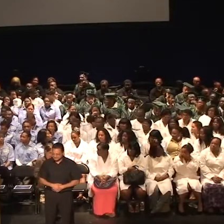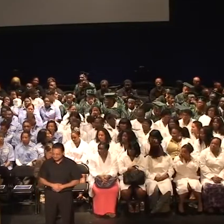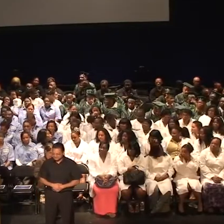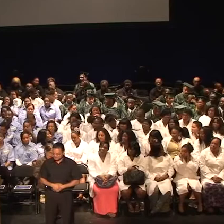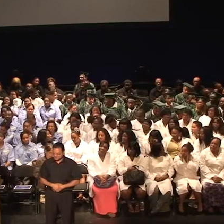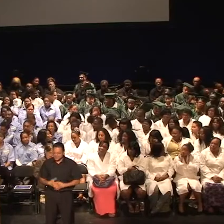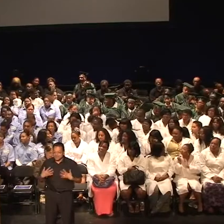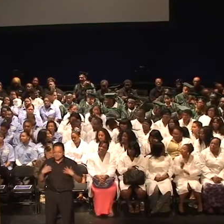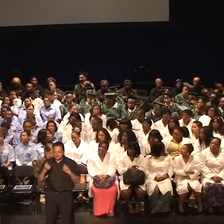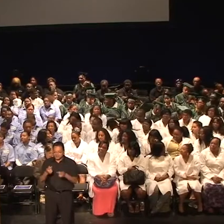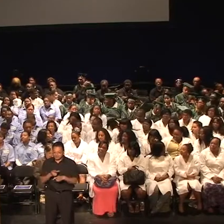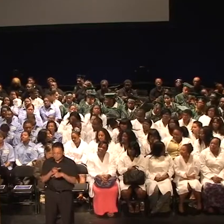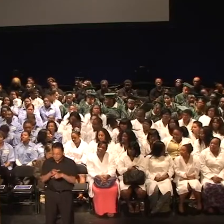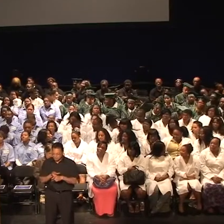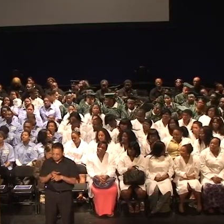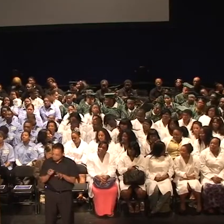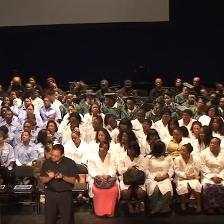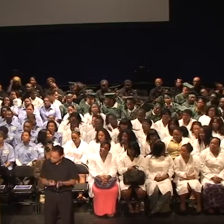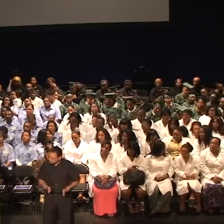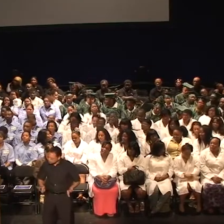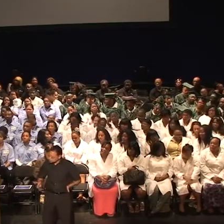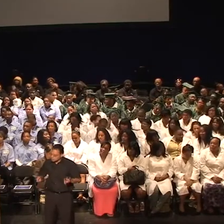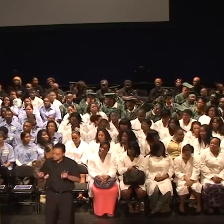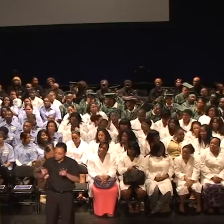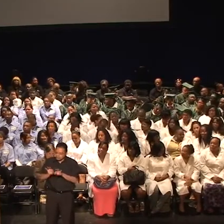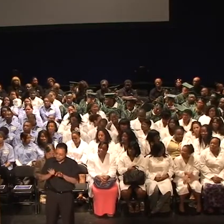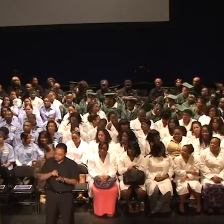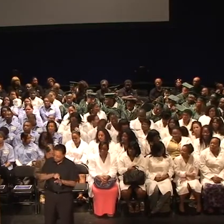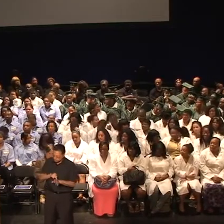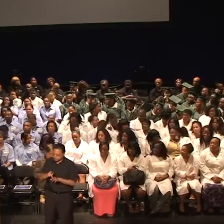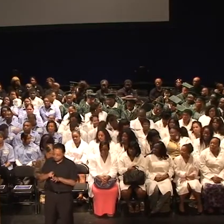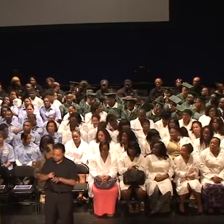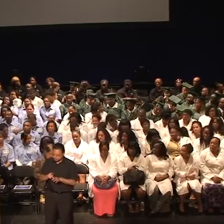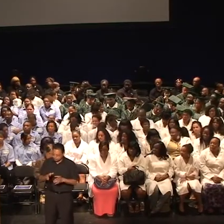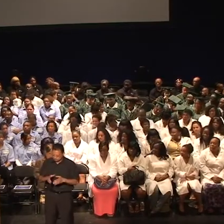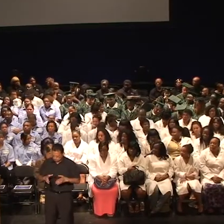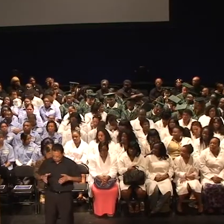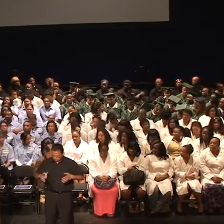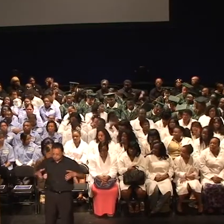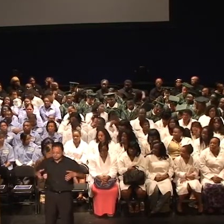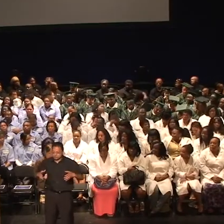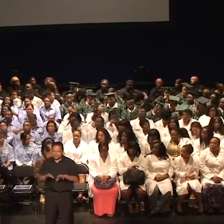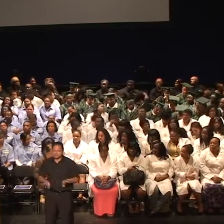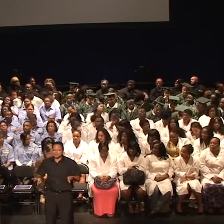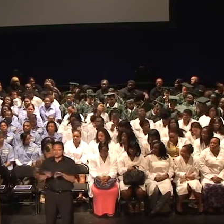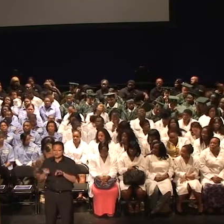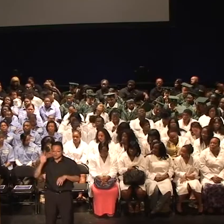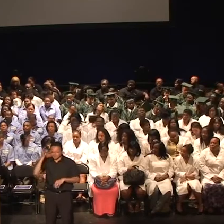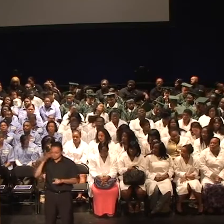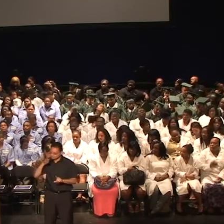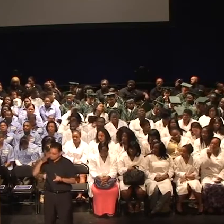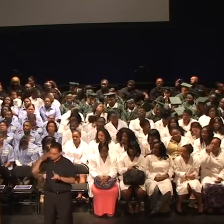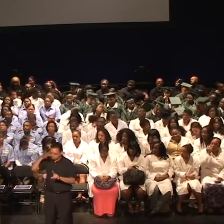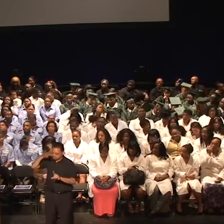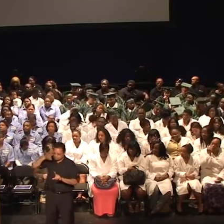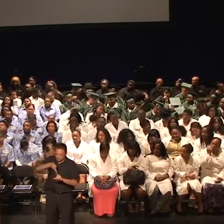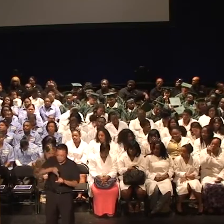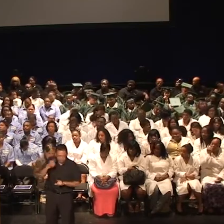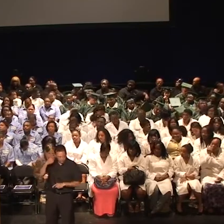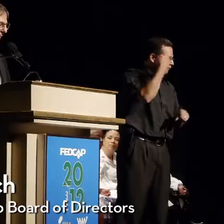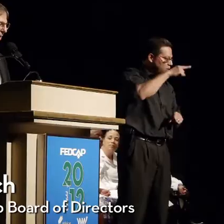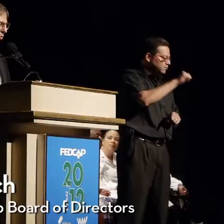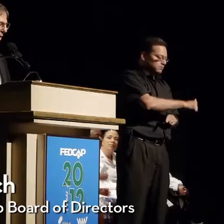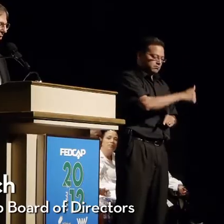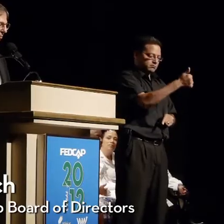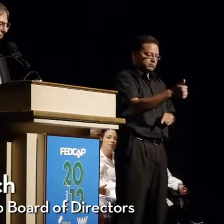healthcare is a critical and growing field it's important to FedCap as a target sector for jobs